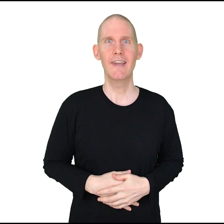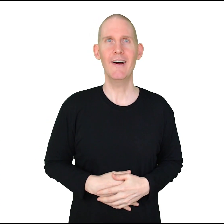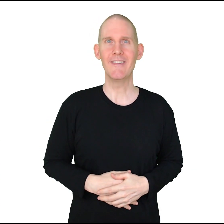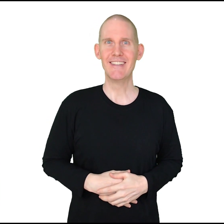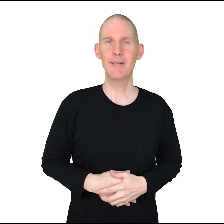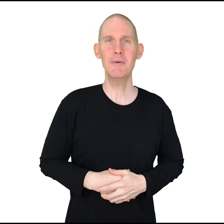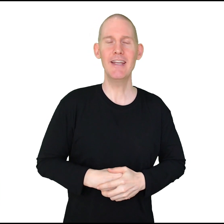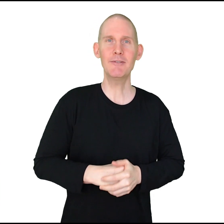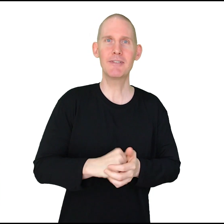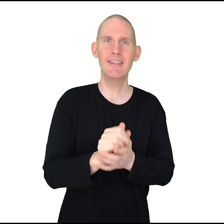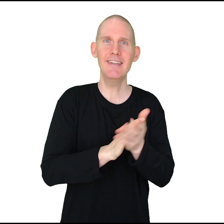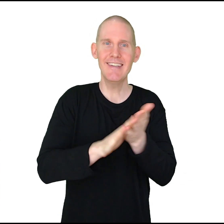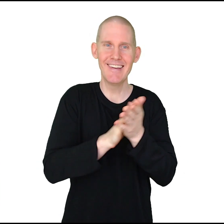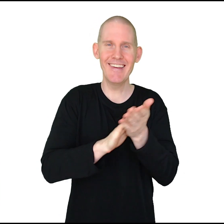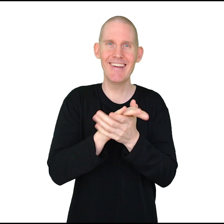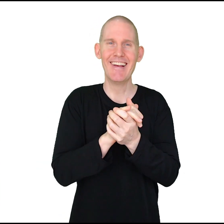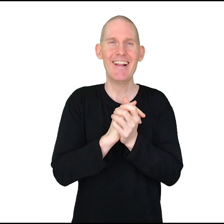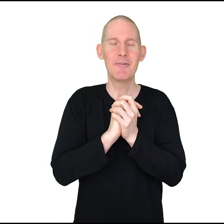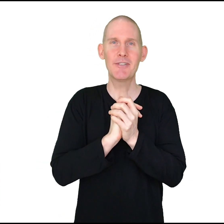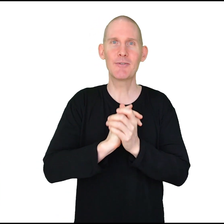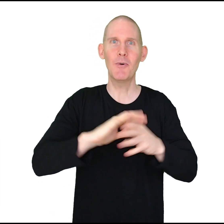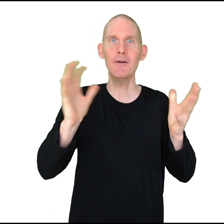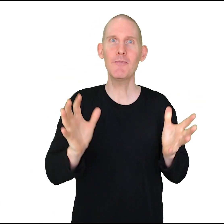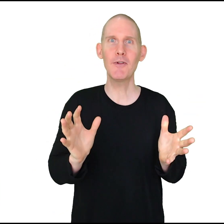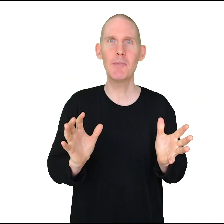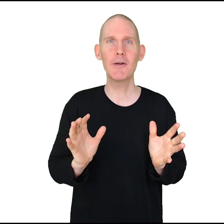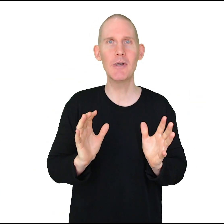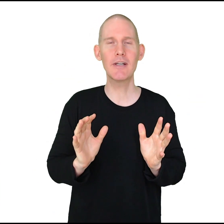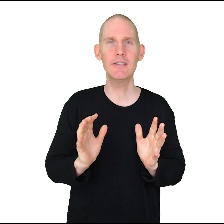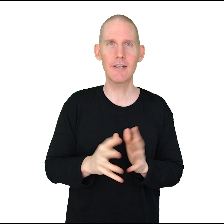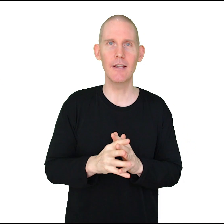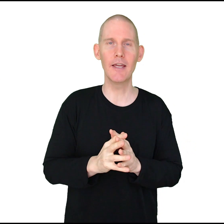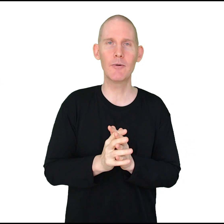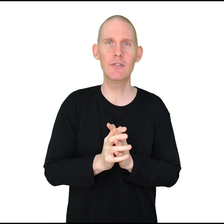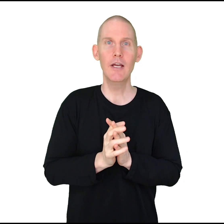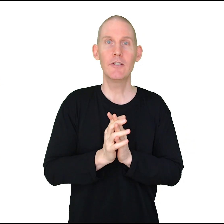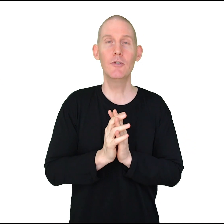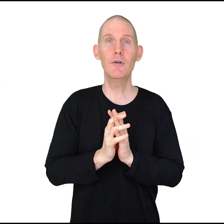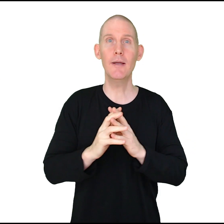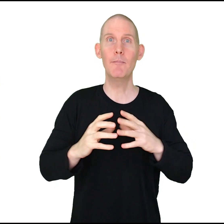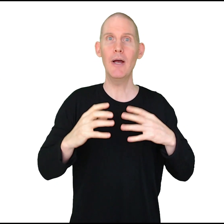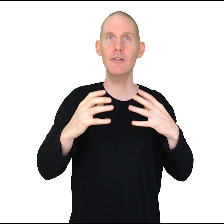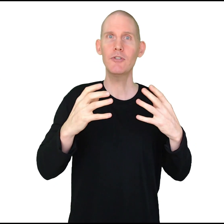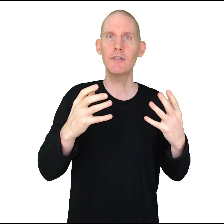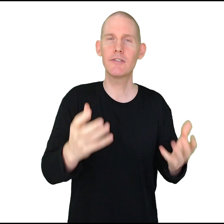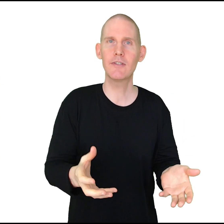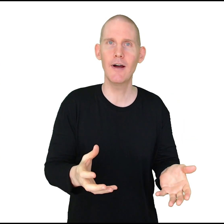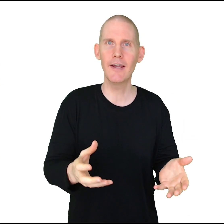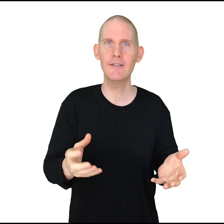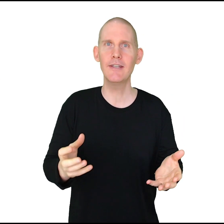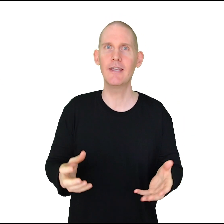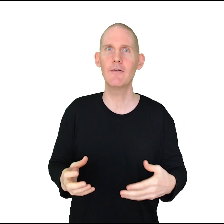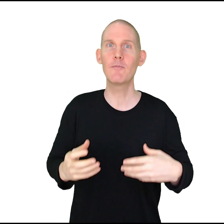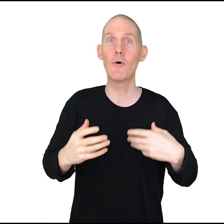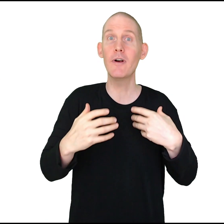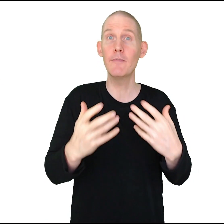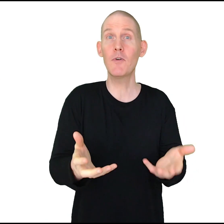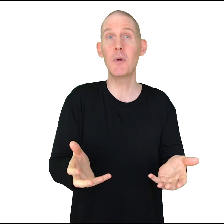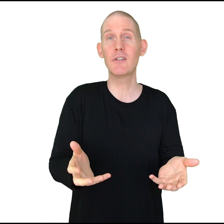Now, something interesting, which is wonderful about American Sign Language, to embellish the sign to give more information